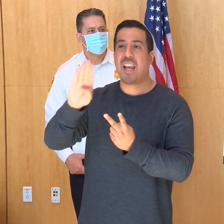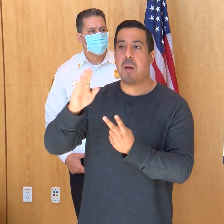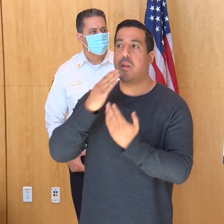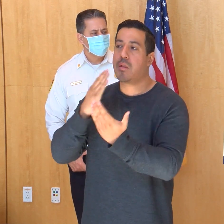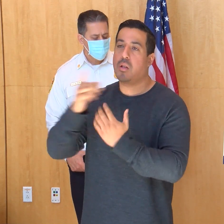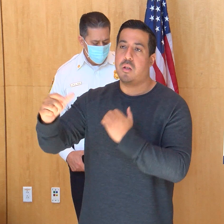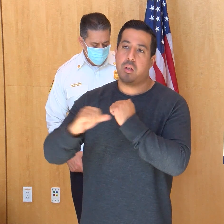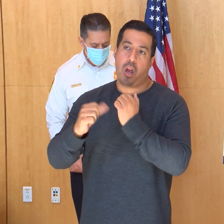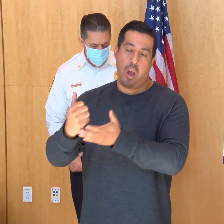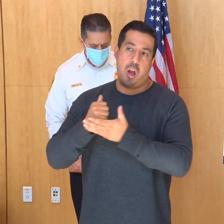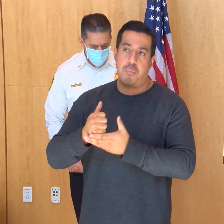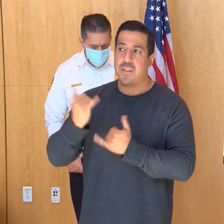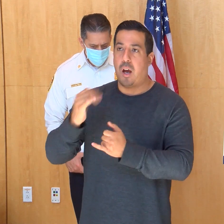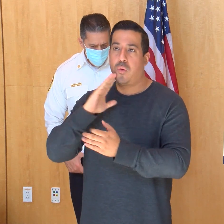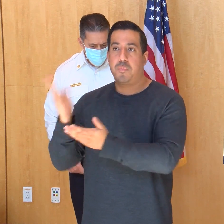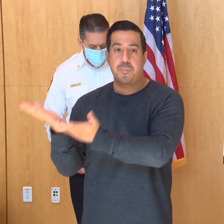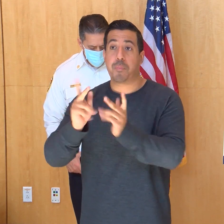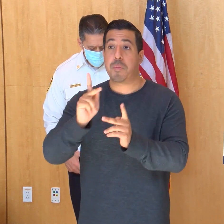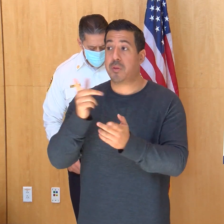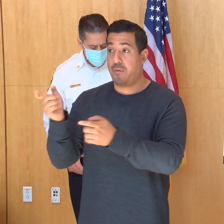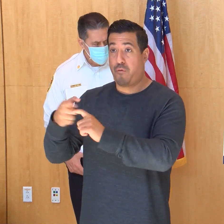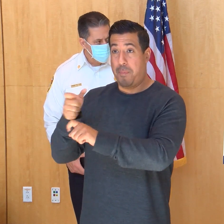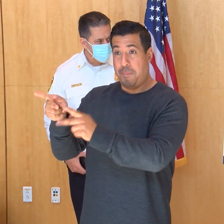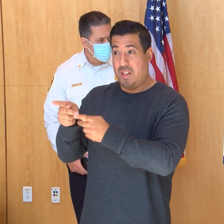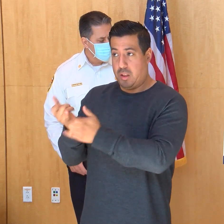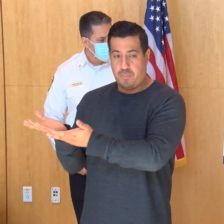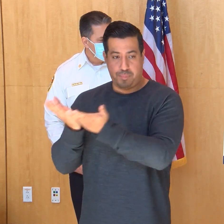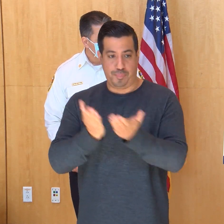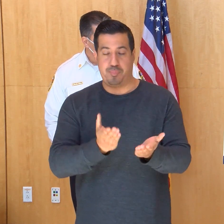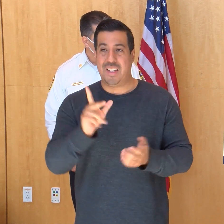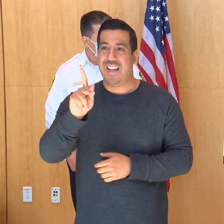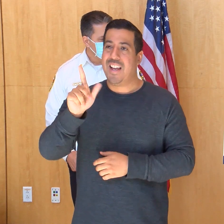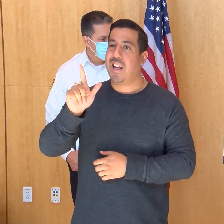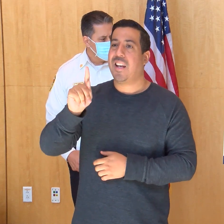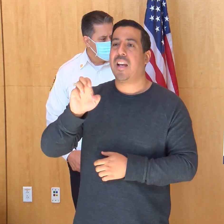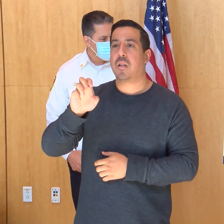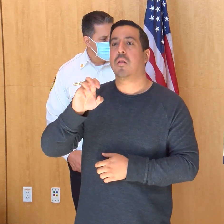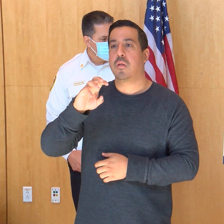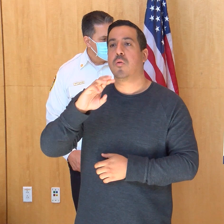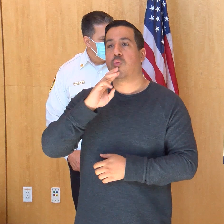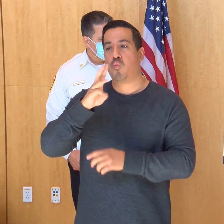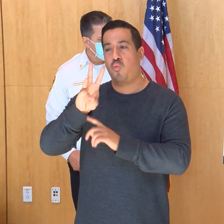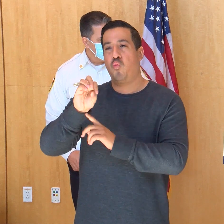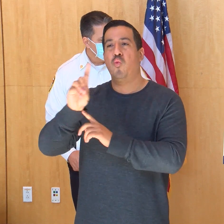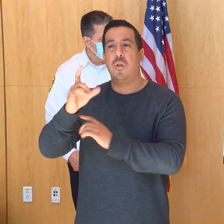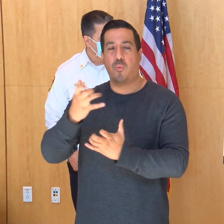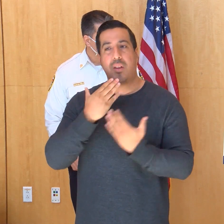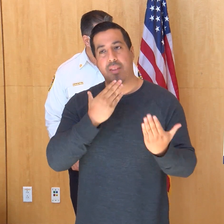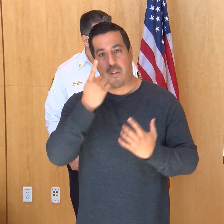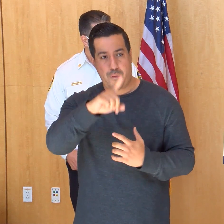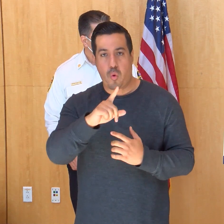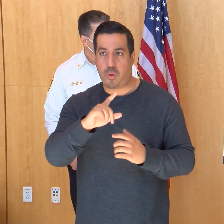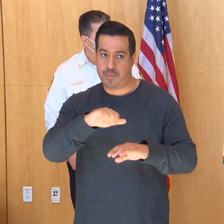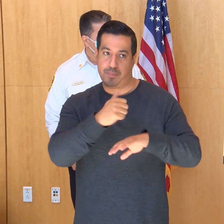assisting. We are transporting people over to Lakewood, so let me thank Lakewood for rising to the occasion and assisting.